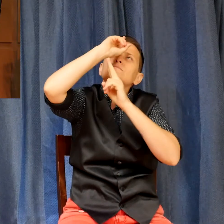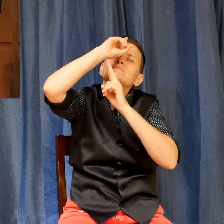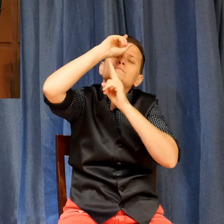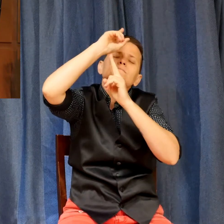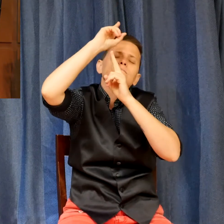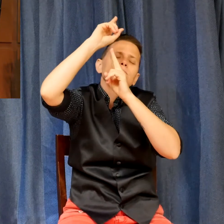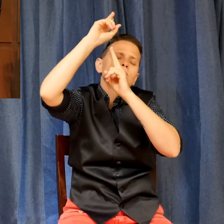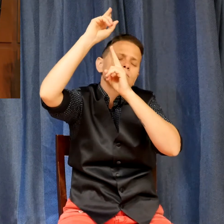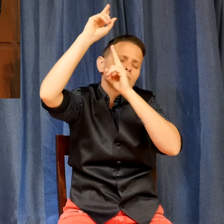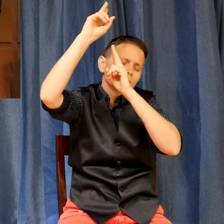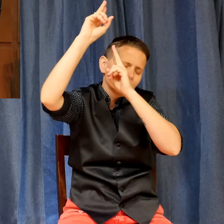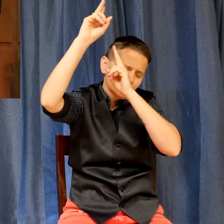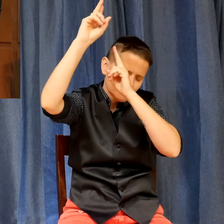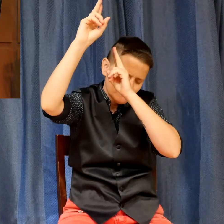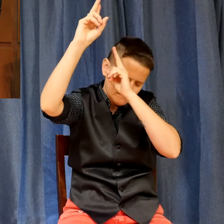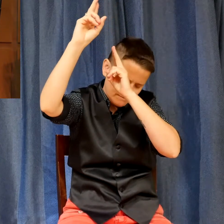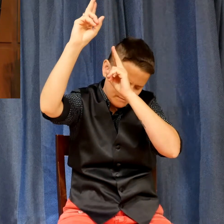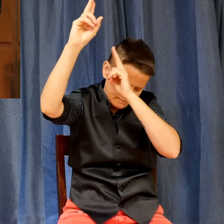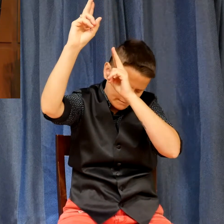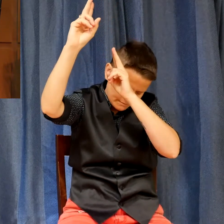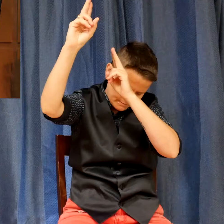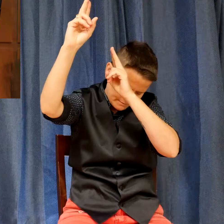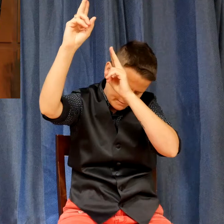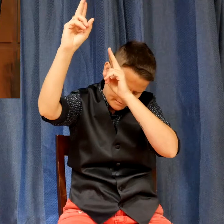To you,